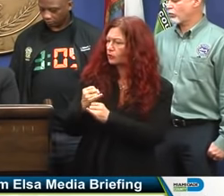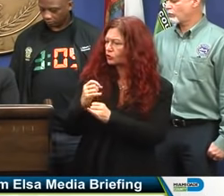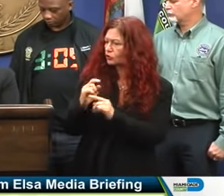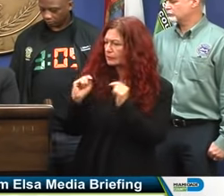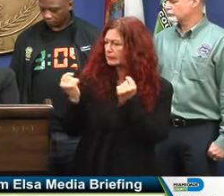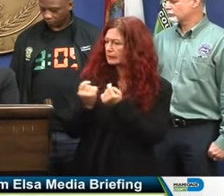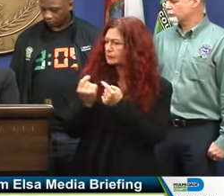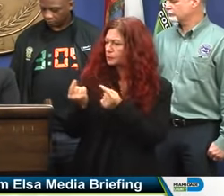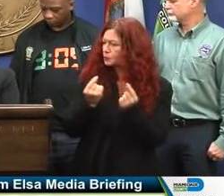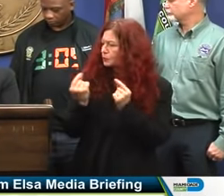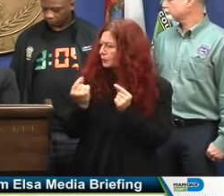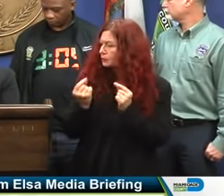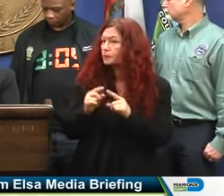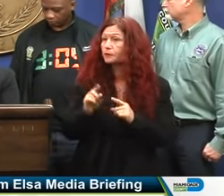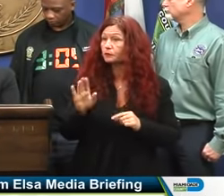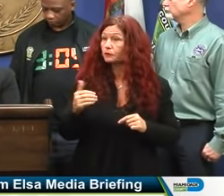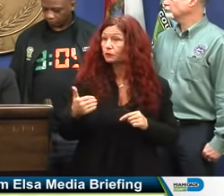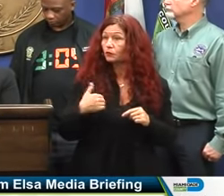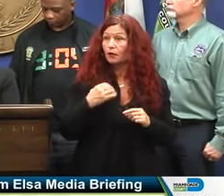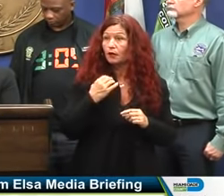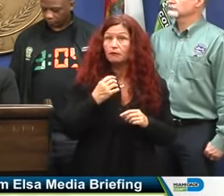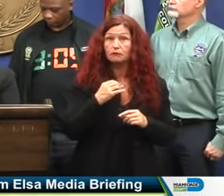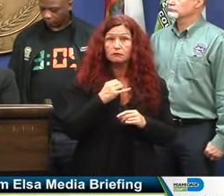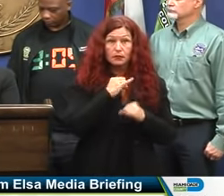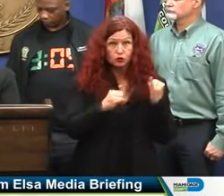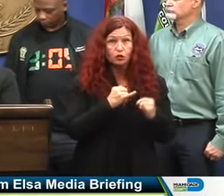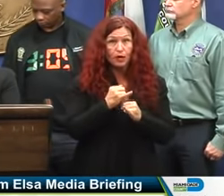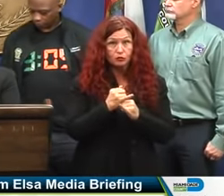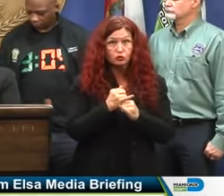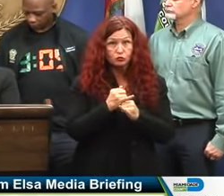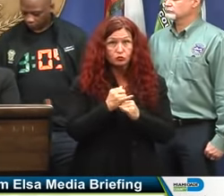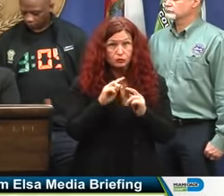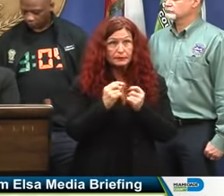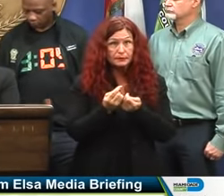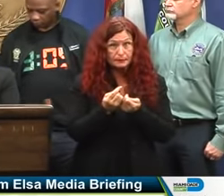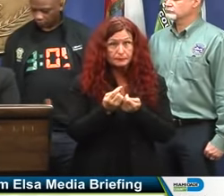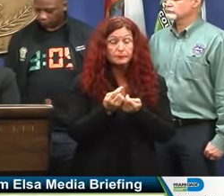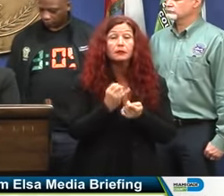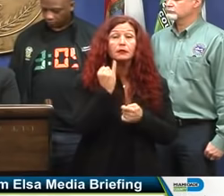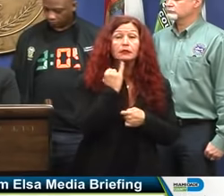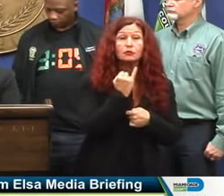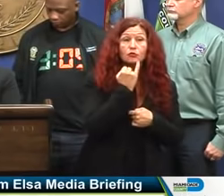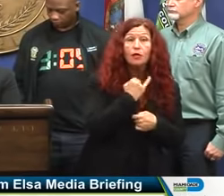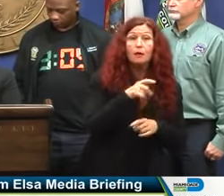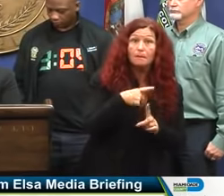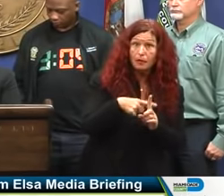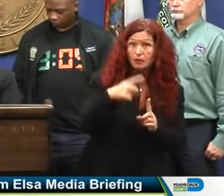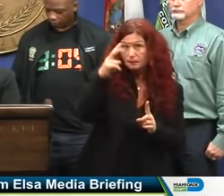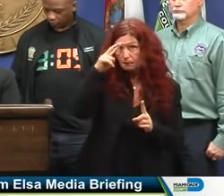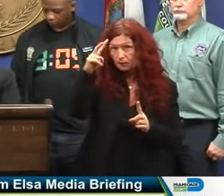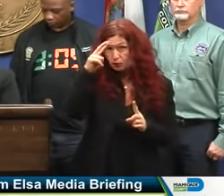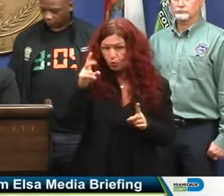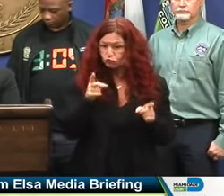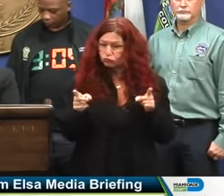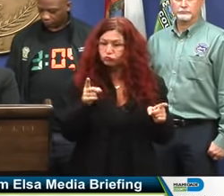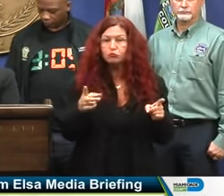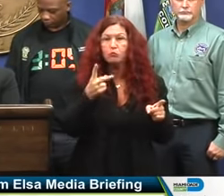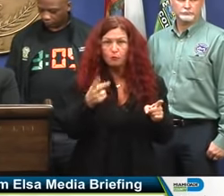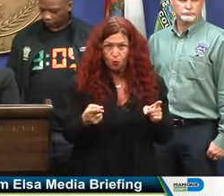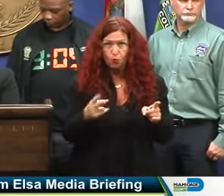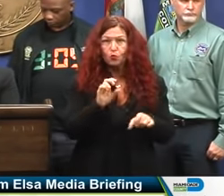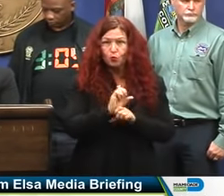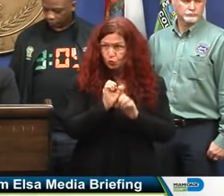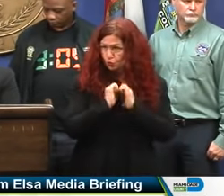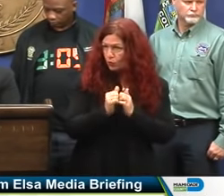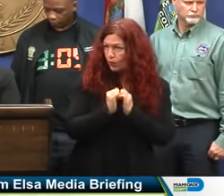had international rescue workers from both Israel and Mexico that joined the team. They were embedded along with the task force members